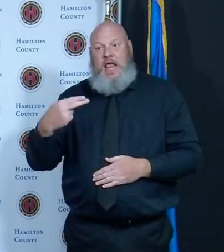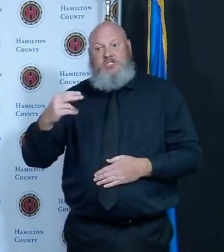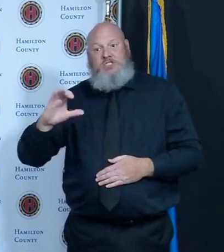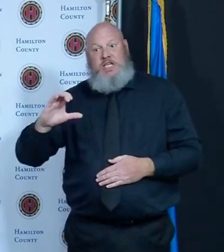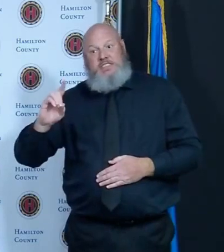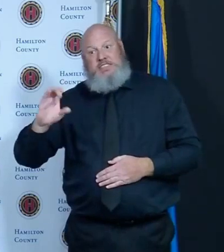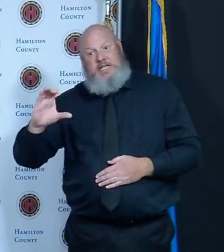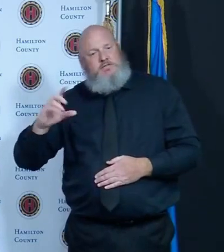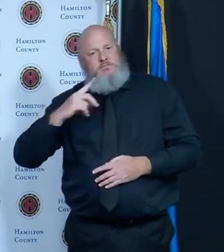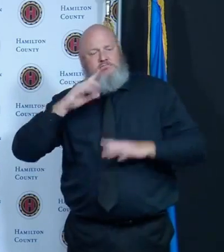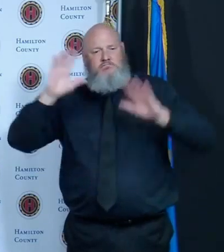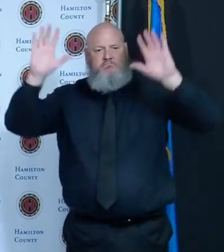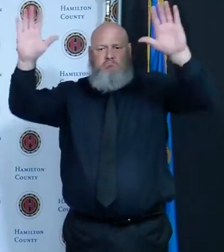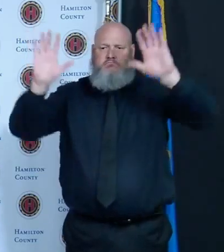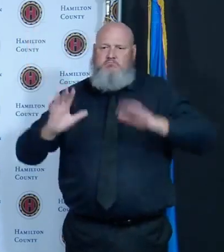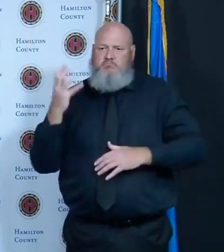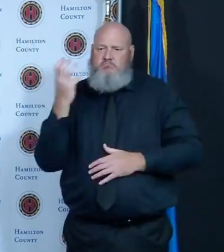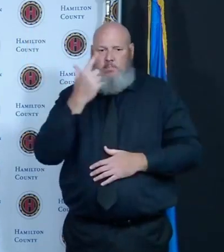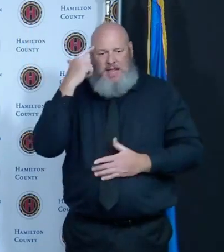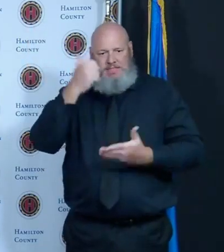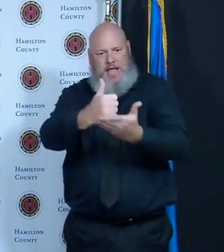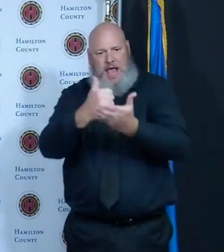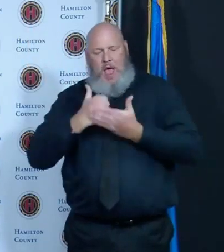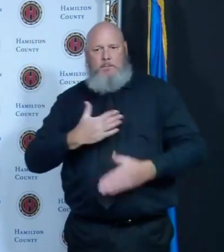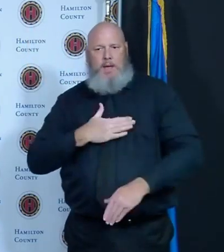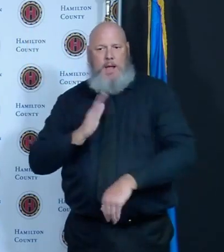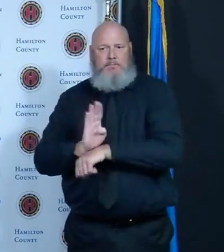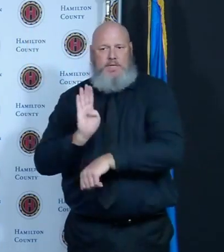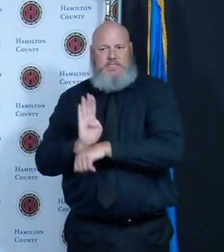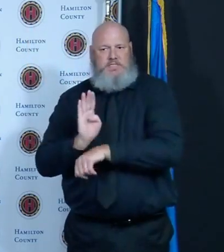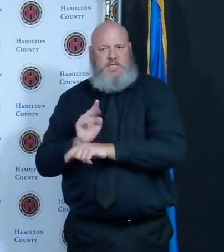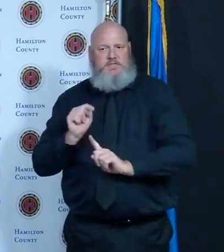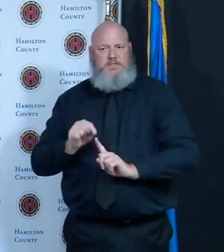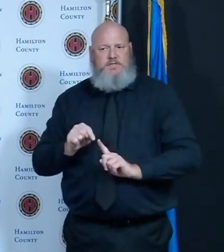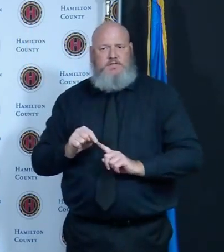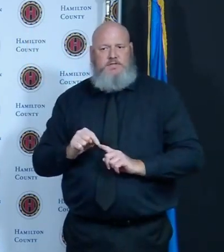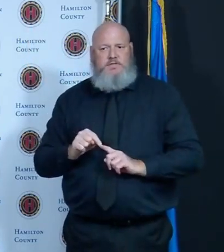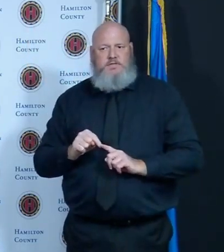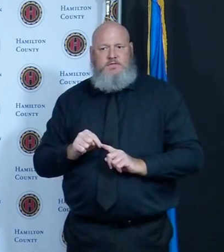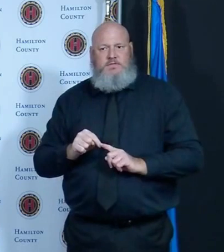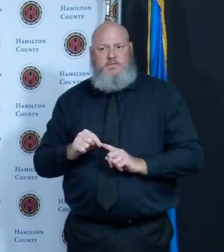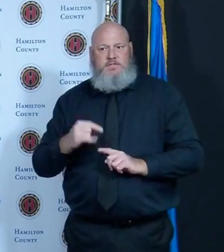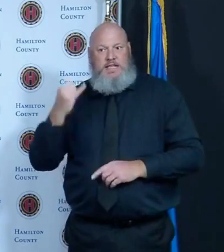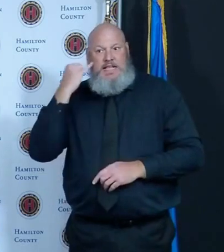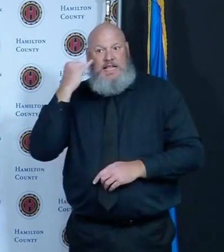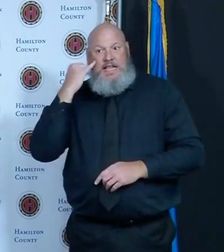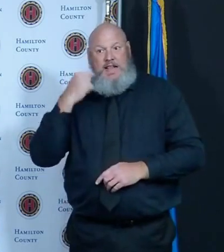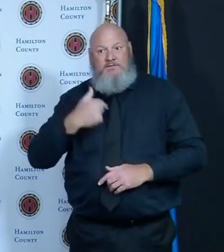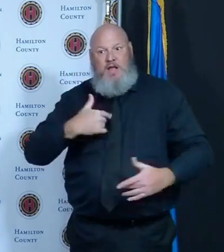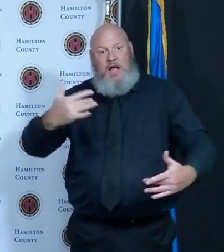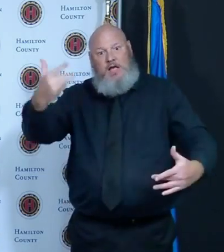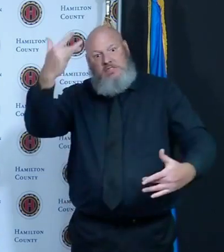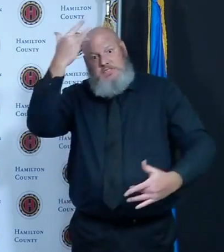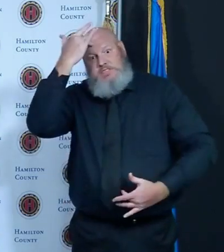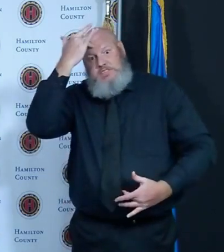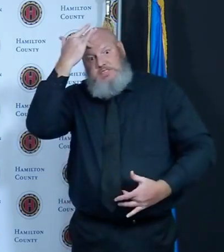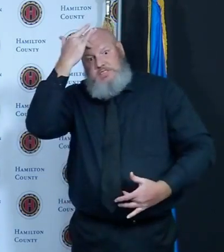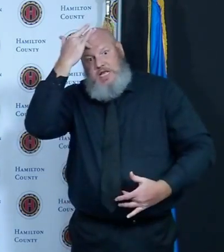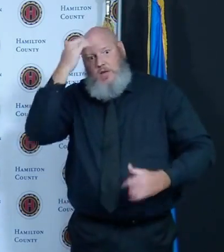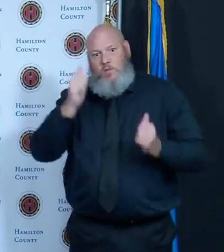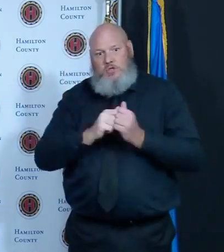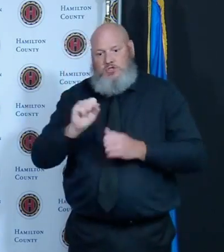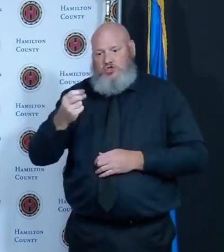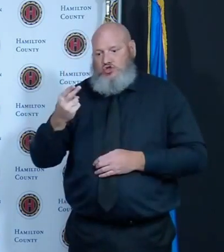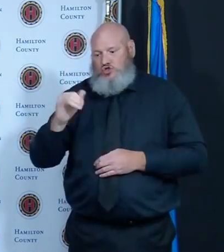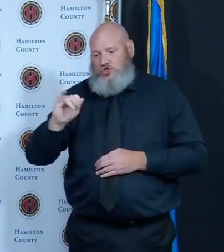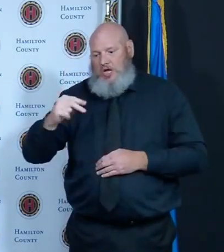up and provide support. When I had shingles, because I was so stressed out about a client, Pat Longo came, and even though he's never had